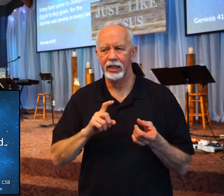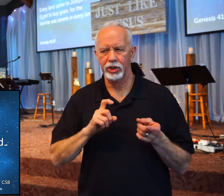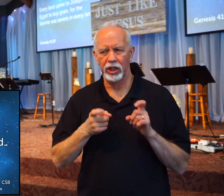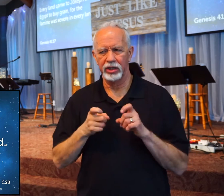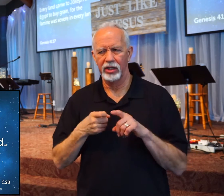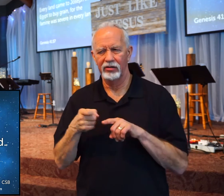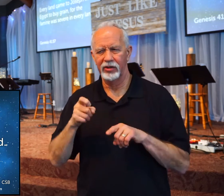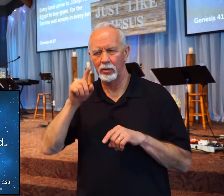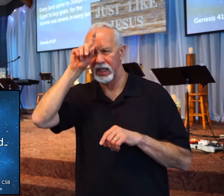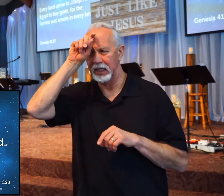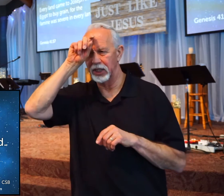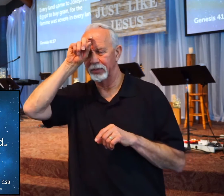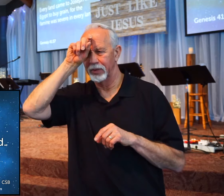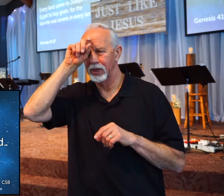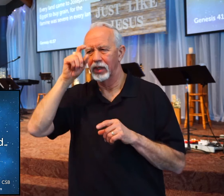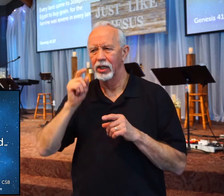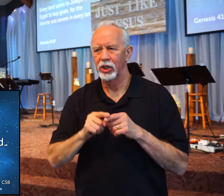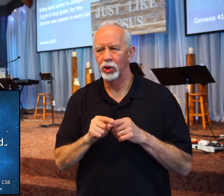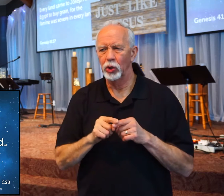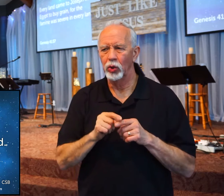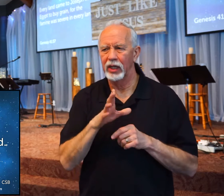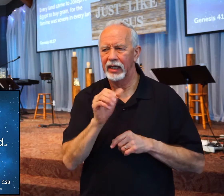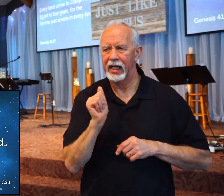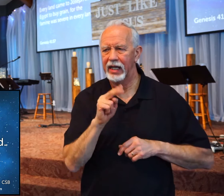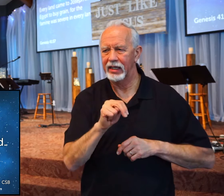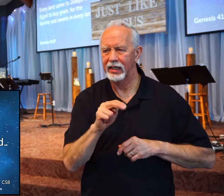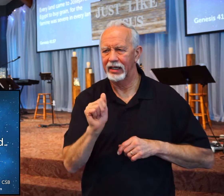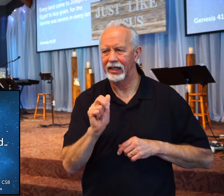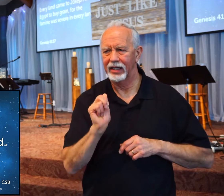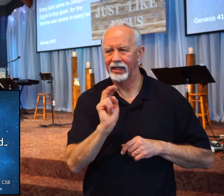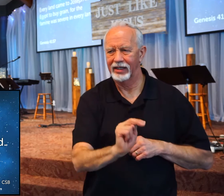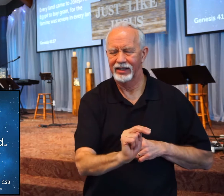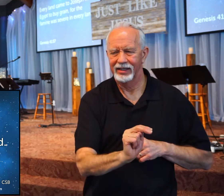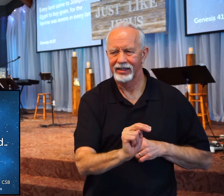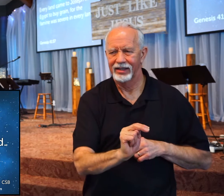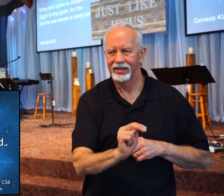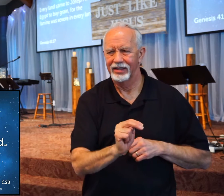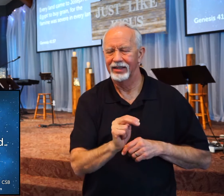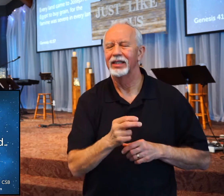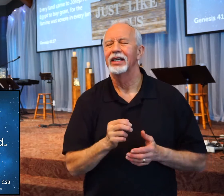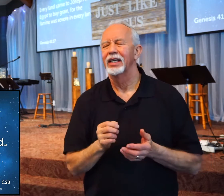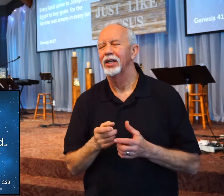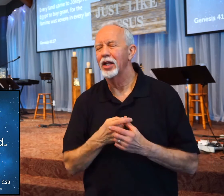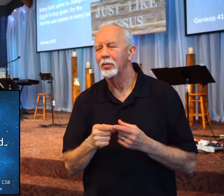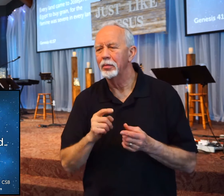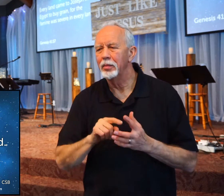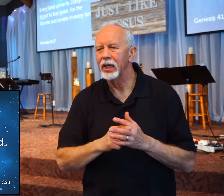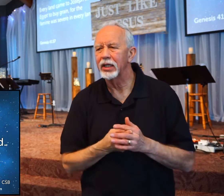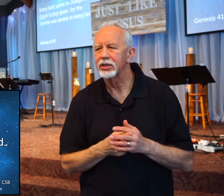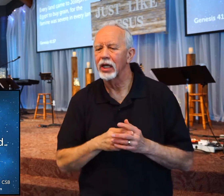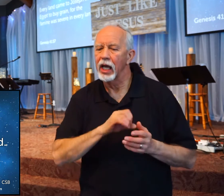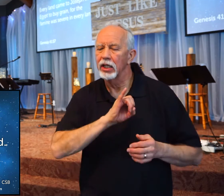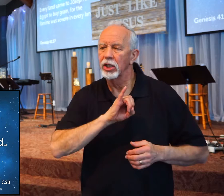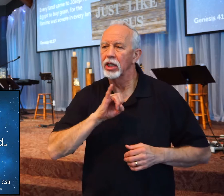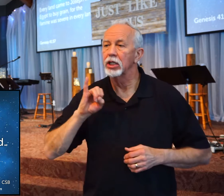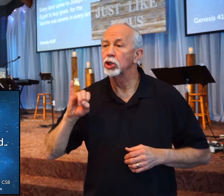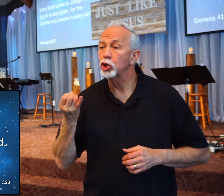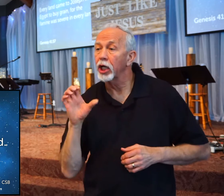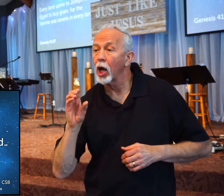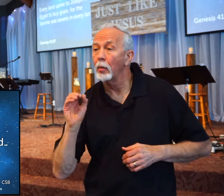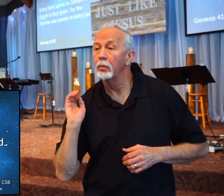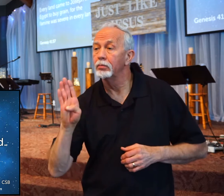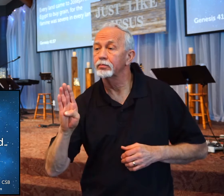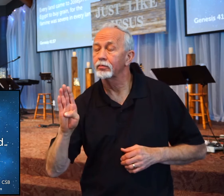from Egypt to the land of Canaan. Genesis 42 begins by saying, Jacob, Joseph's